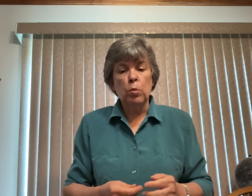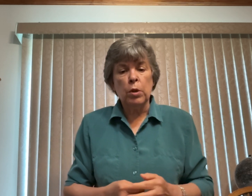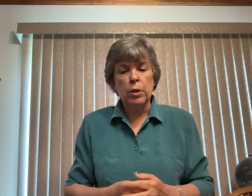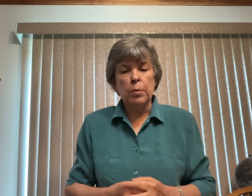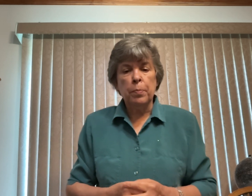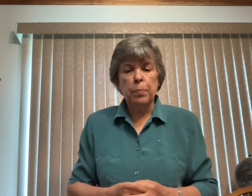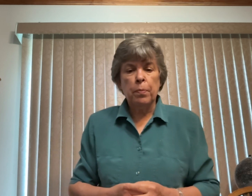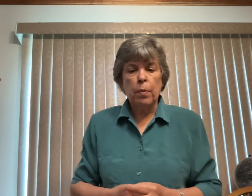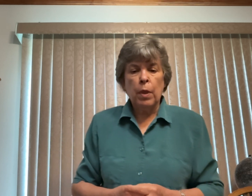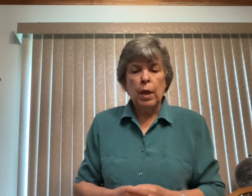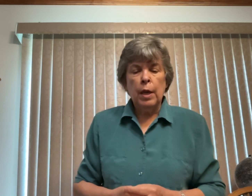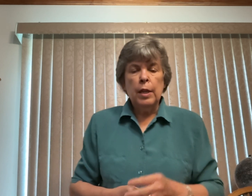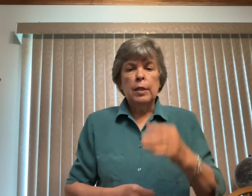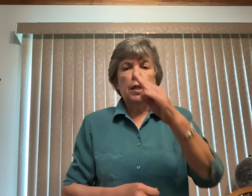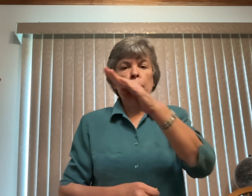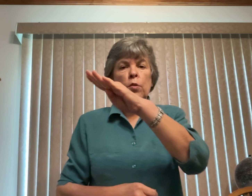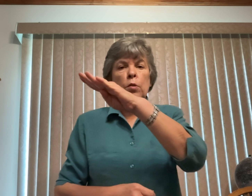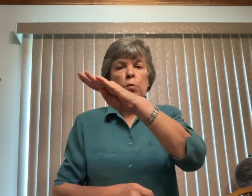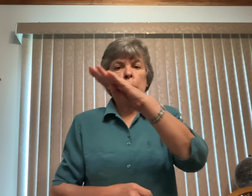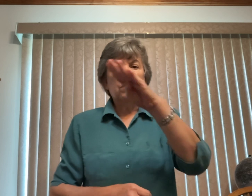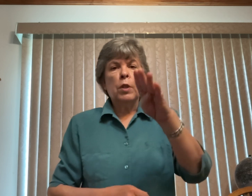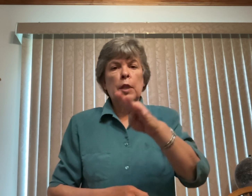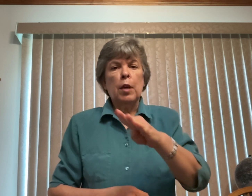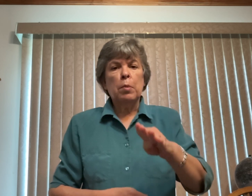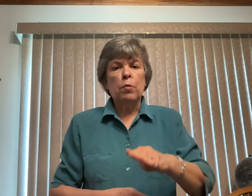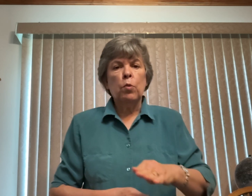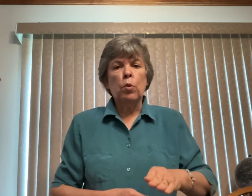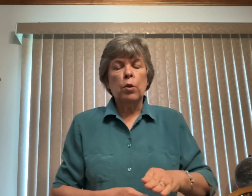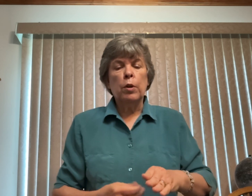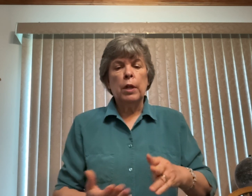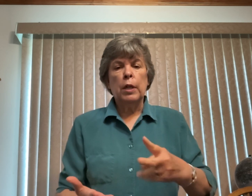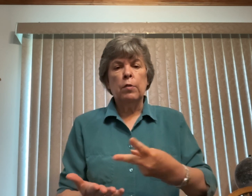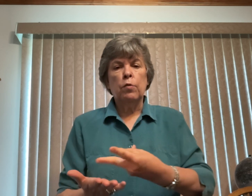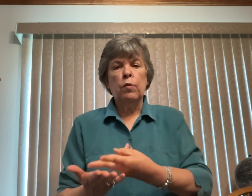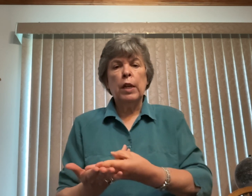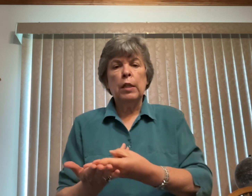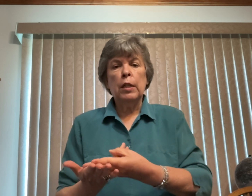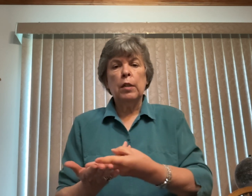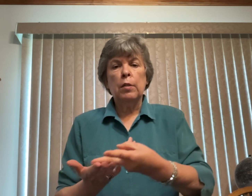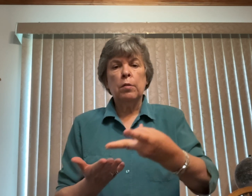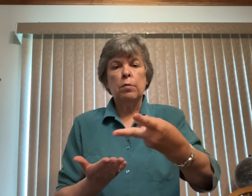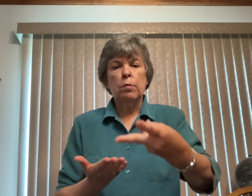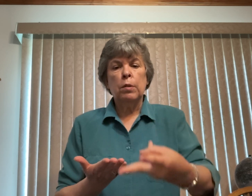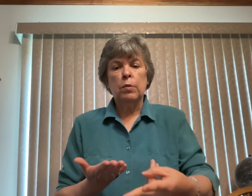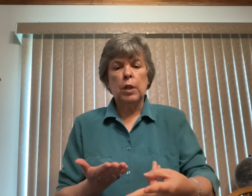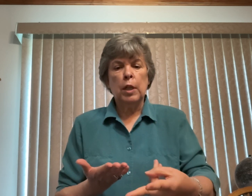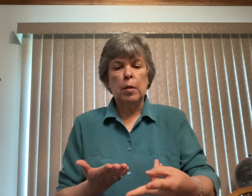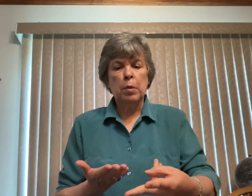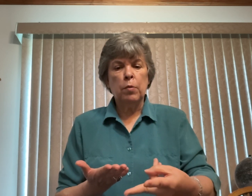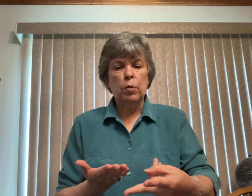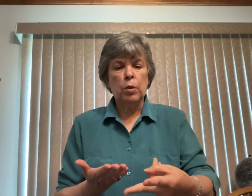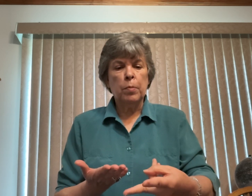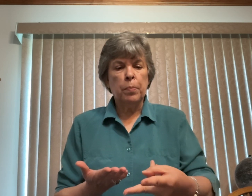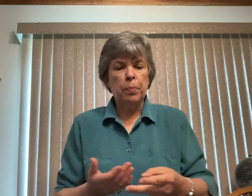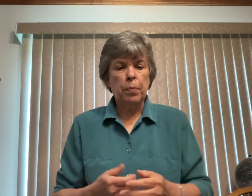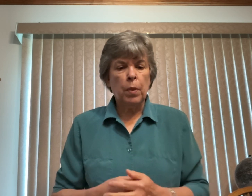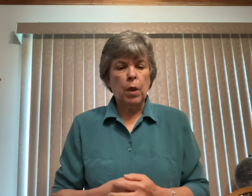bulwark. Never, we've done that before. And failing, we've done that before.